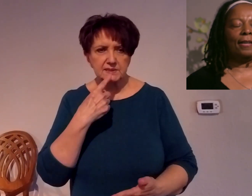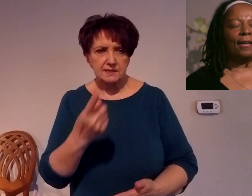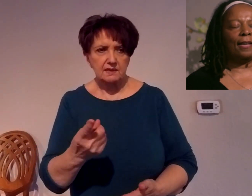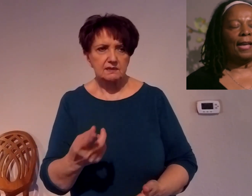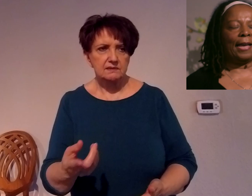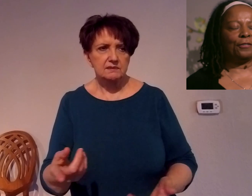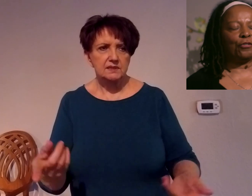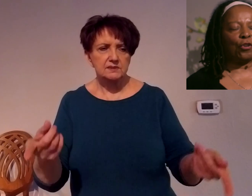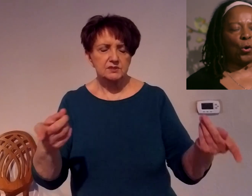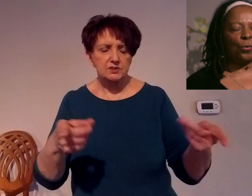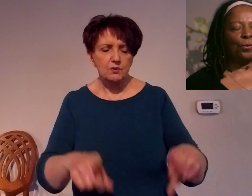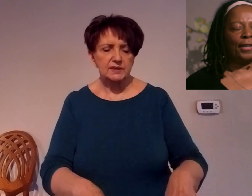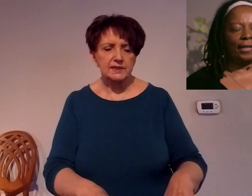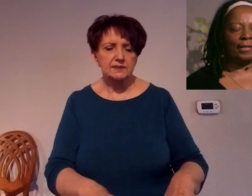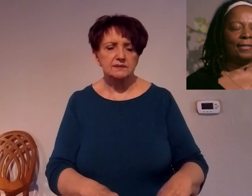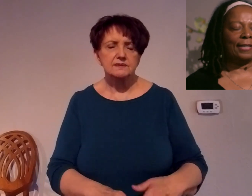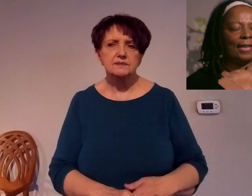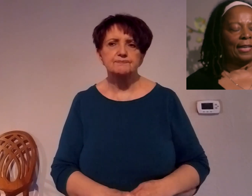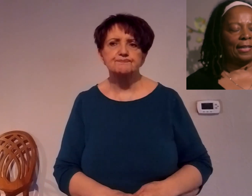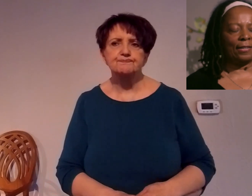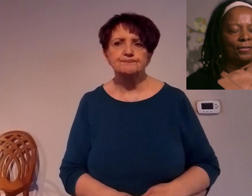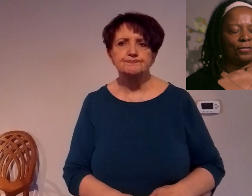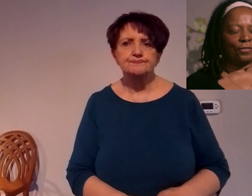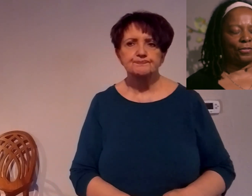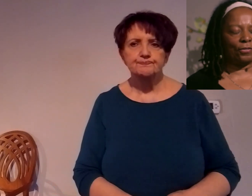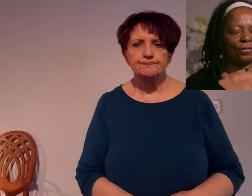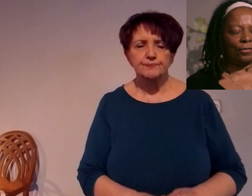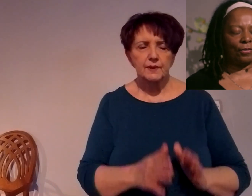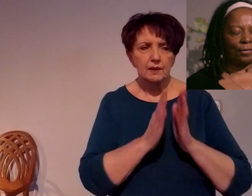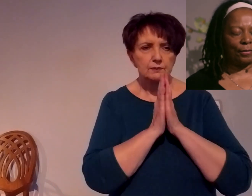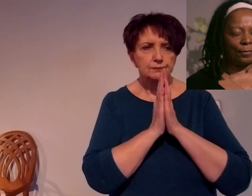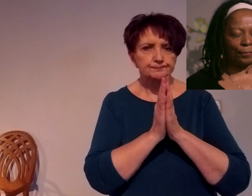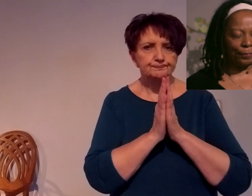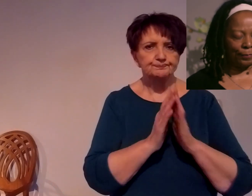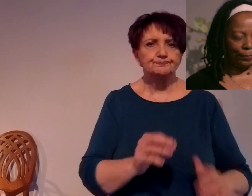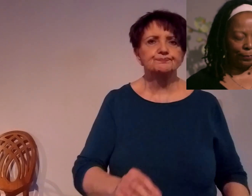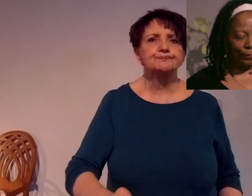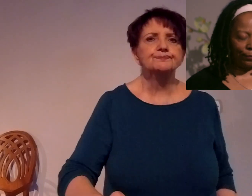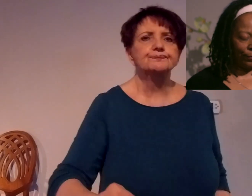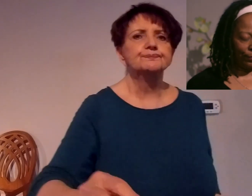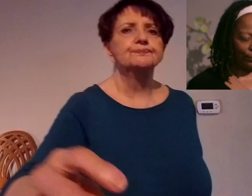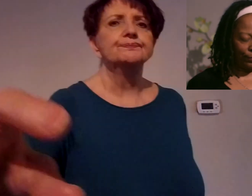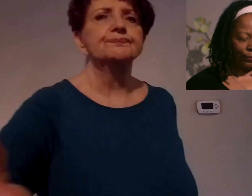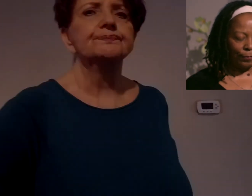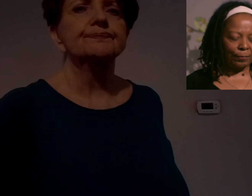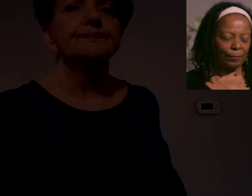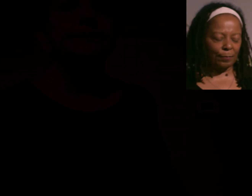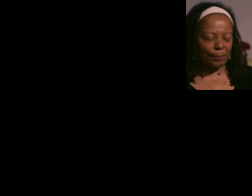saying, and so it is.